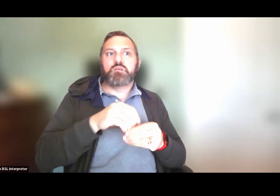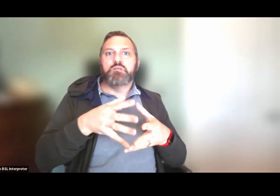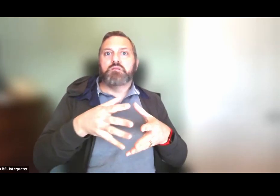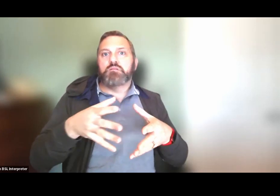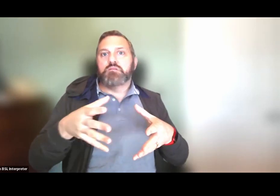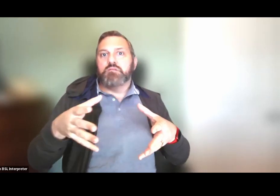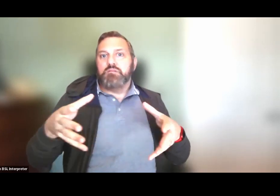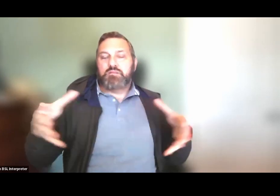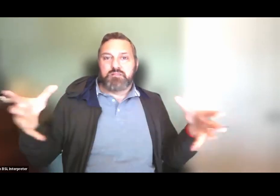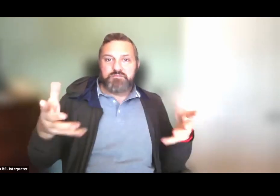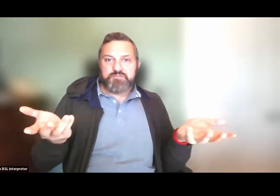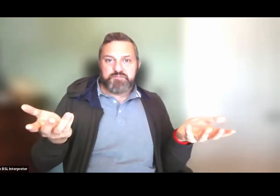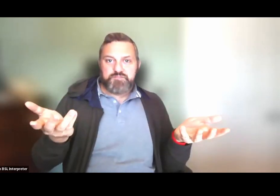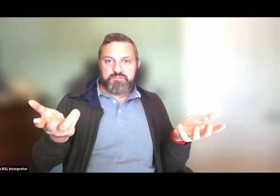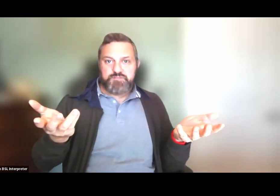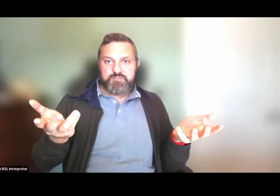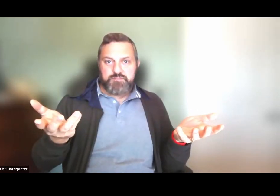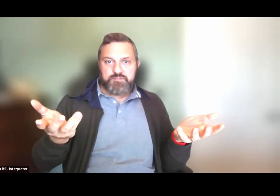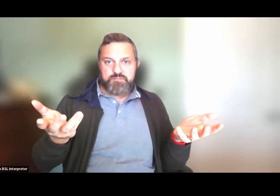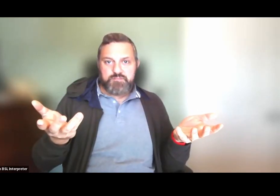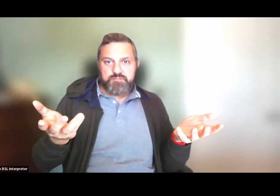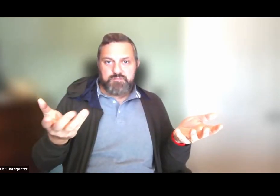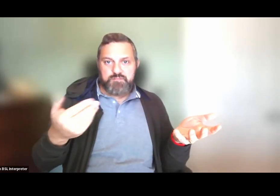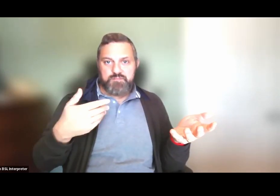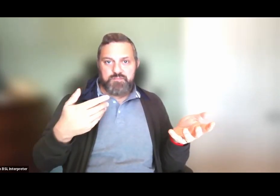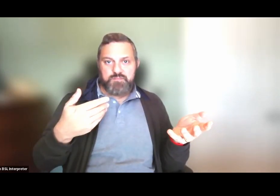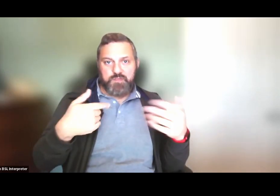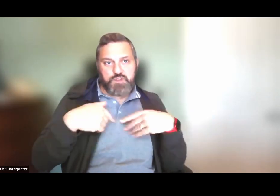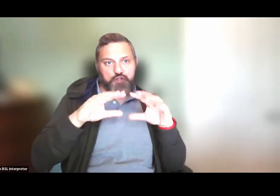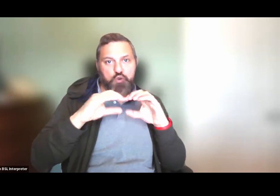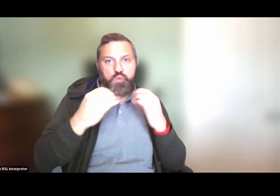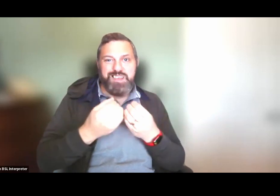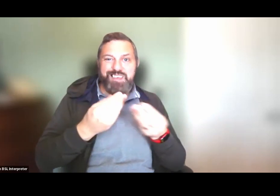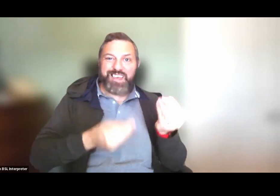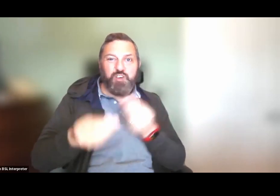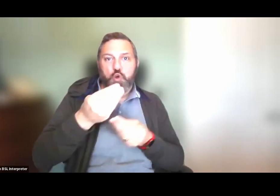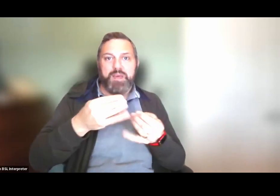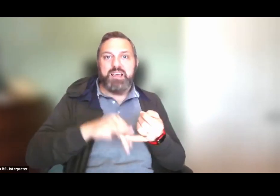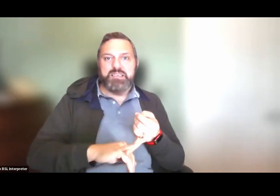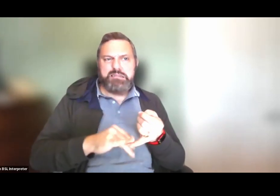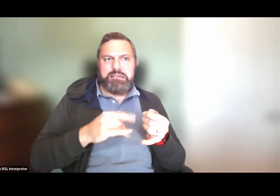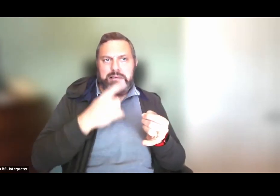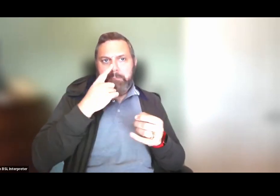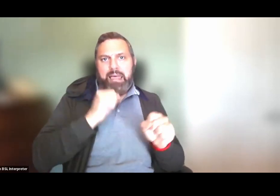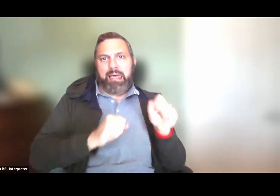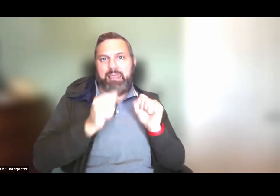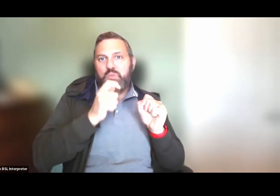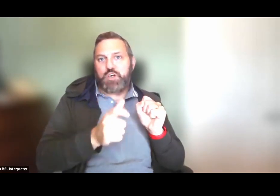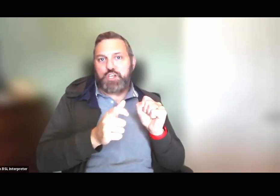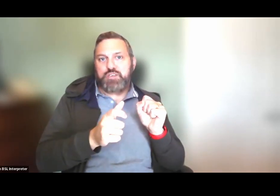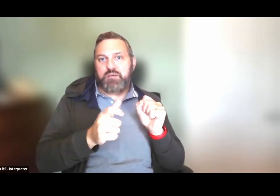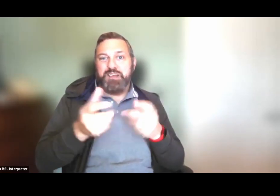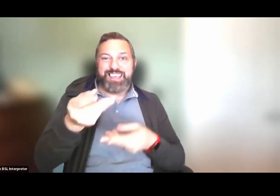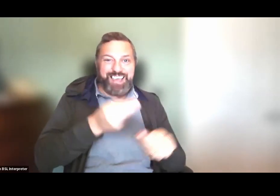to be beautiful in the way it keeps getting remade. I call it Doughnut Economics, and of course the word economics can be intimidating to people, but if we think that